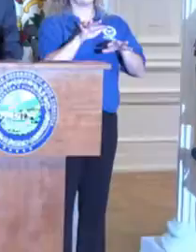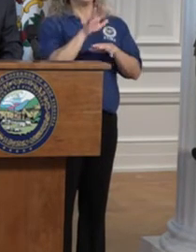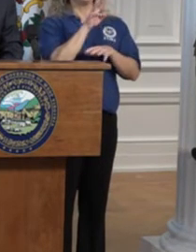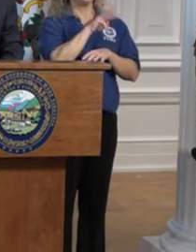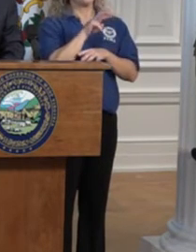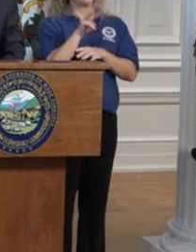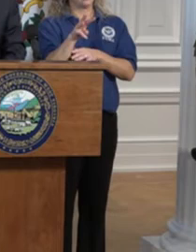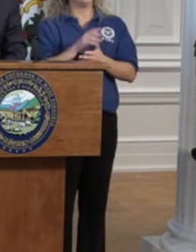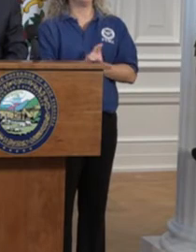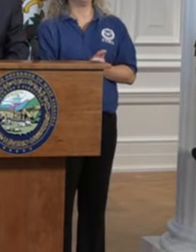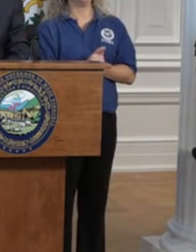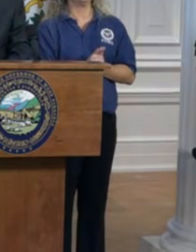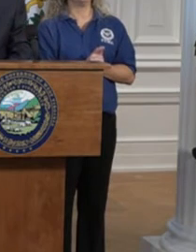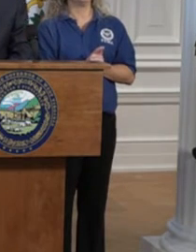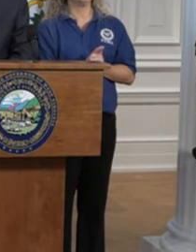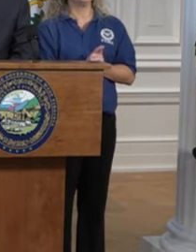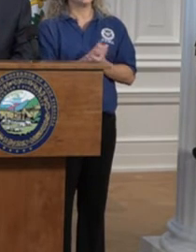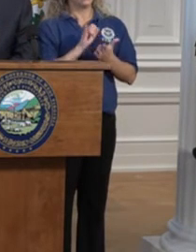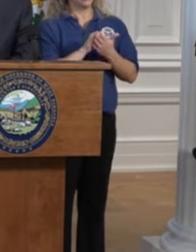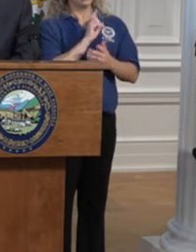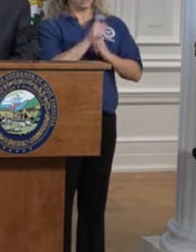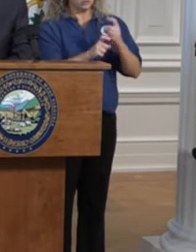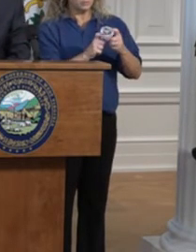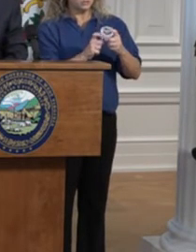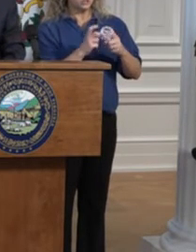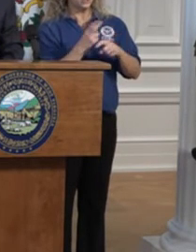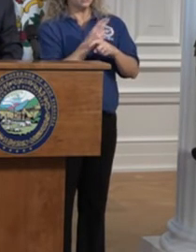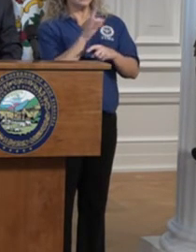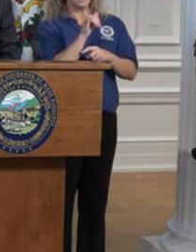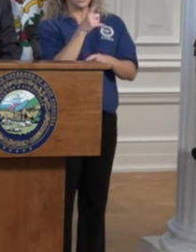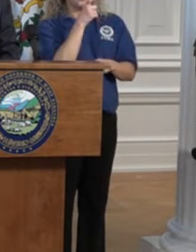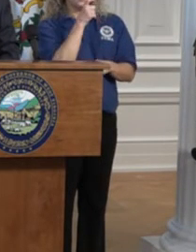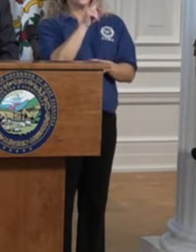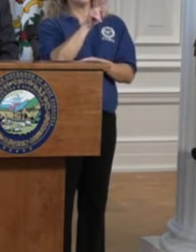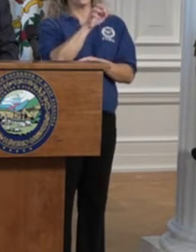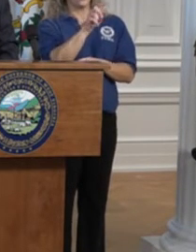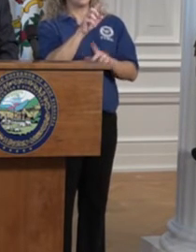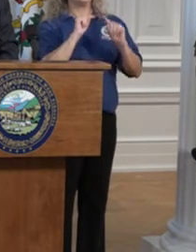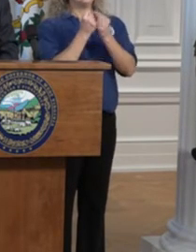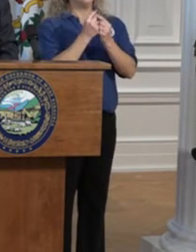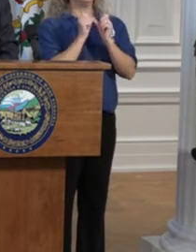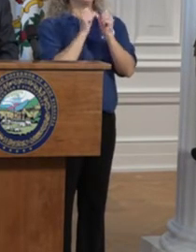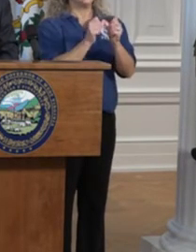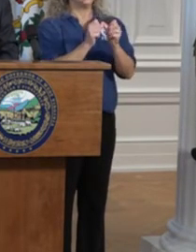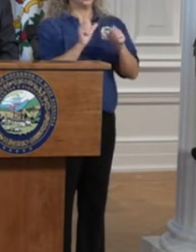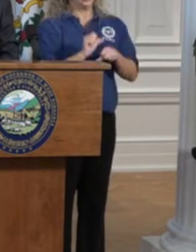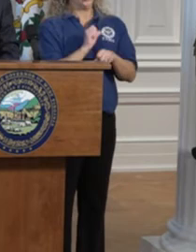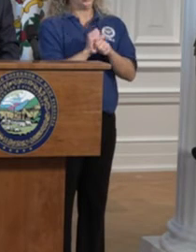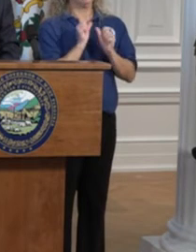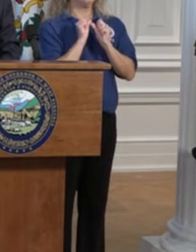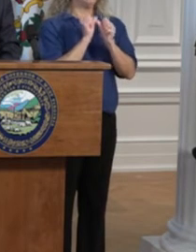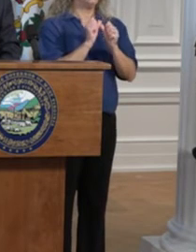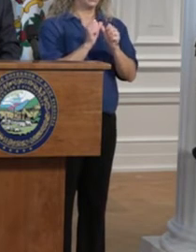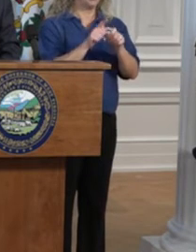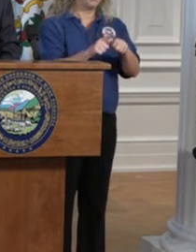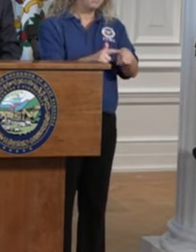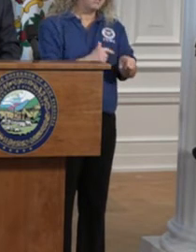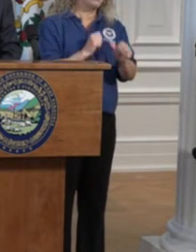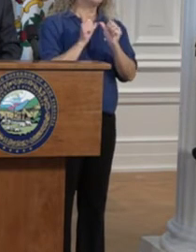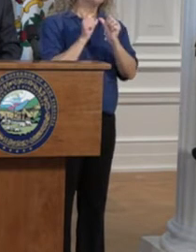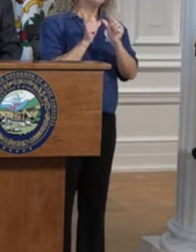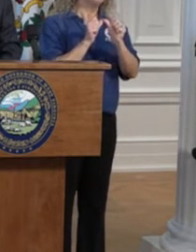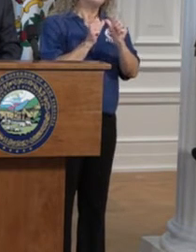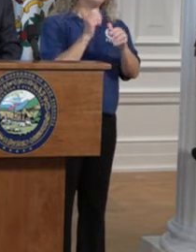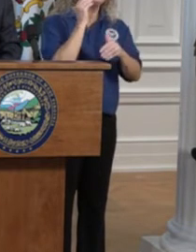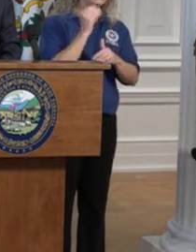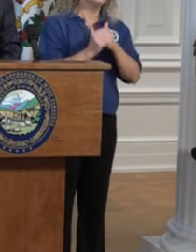website. Those contributions will be used by our VOAD team to continue what we know will be a long process to